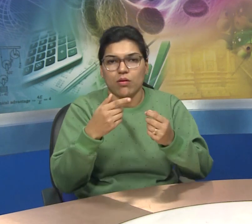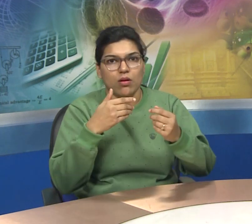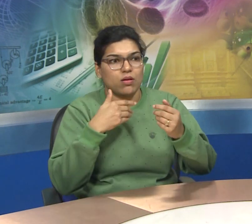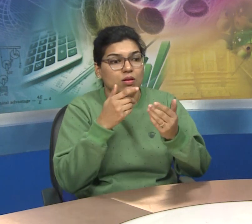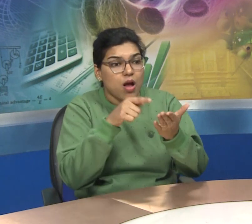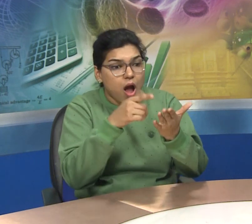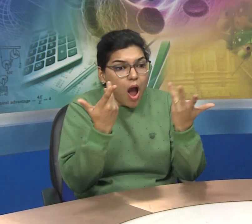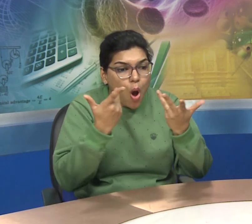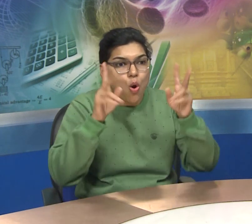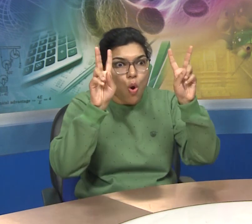available.